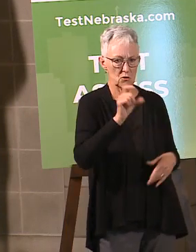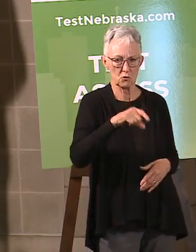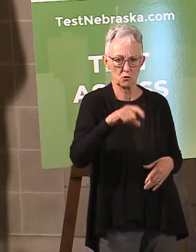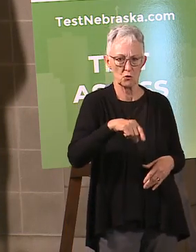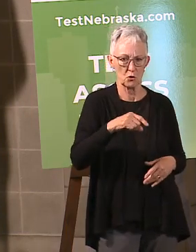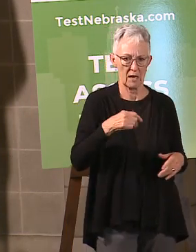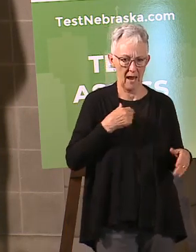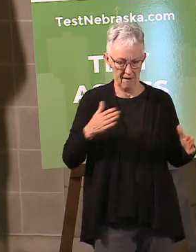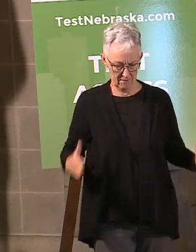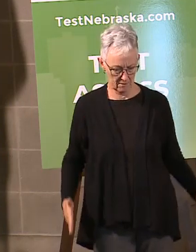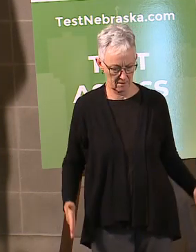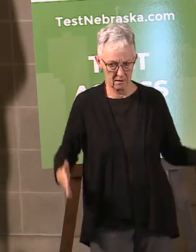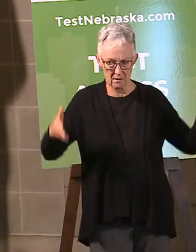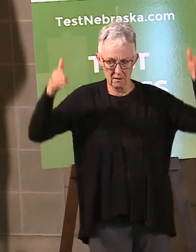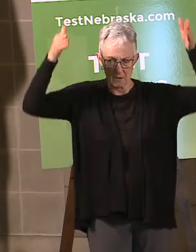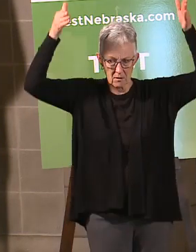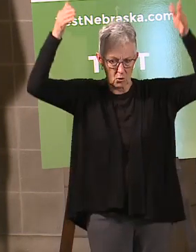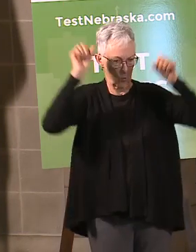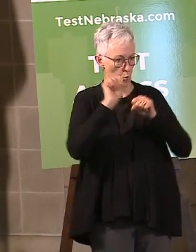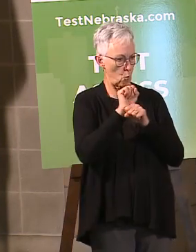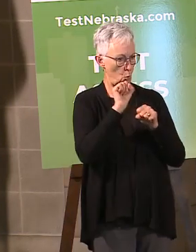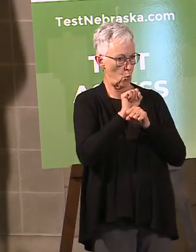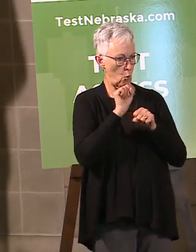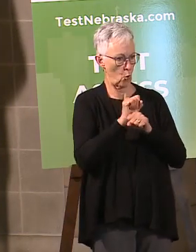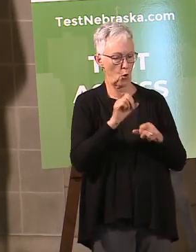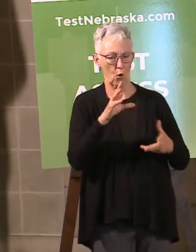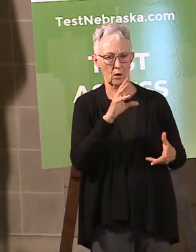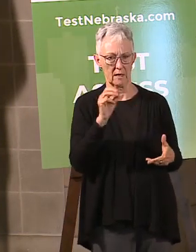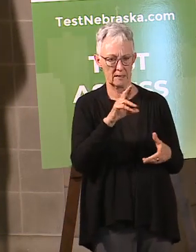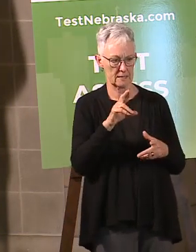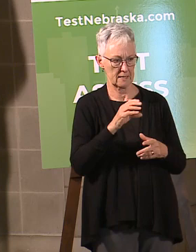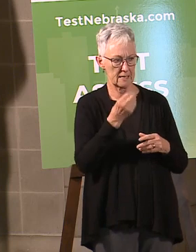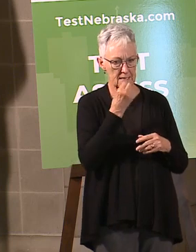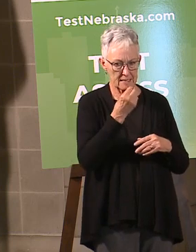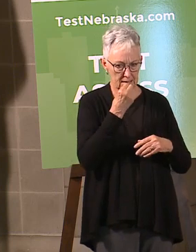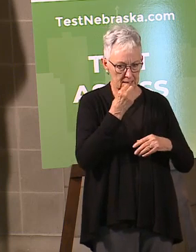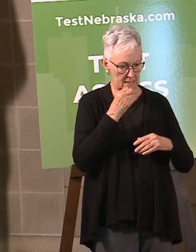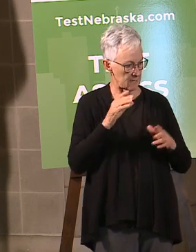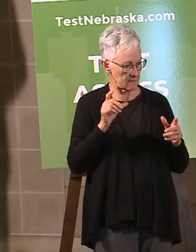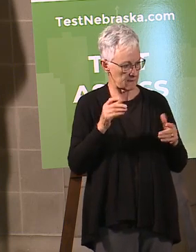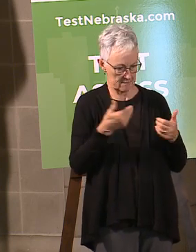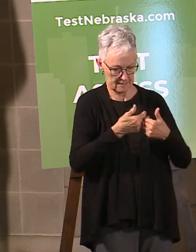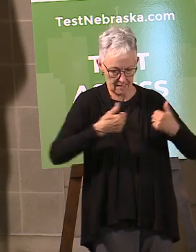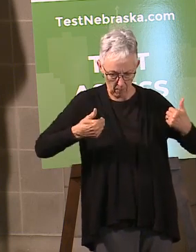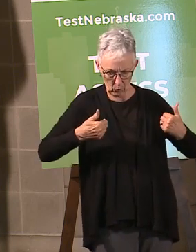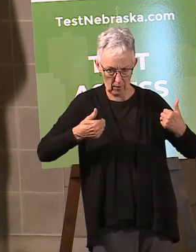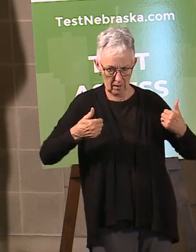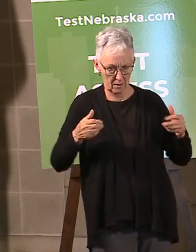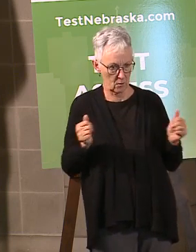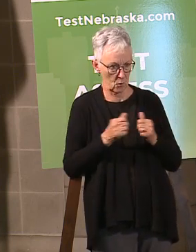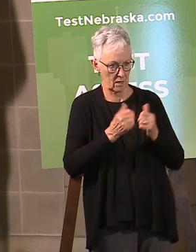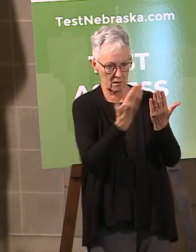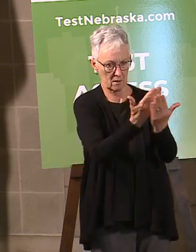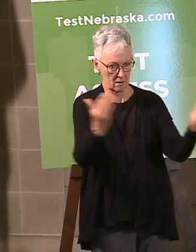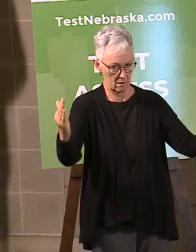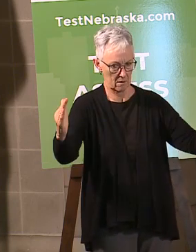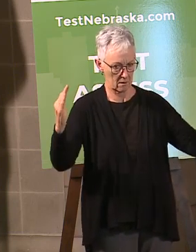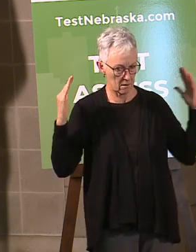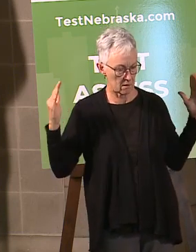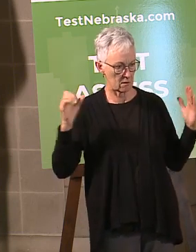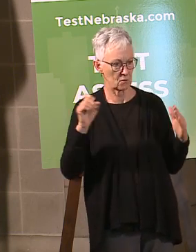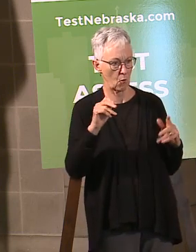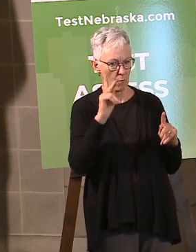wearing masks, sanitizing surfaces, all the steps to try and take what is admittedly a very difficult environment to be able to socially